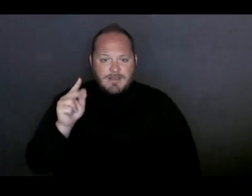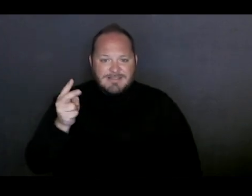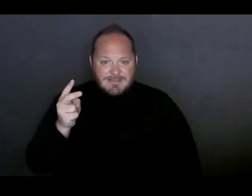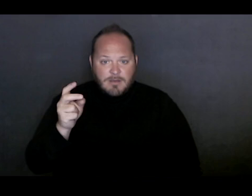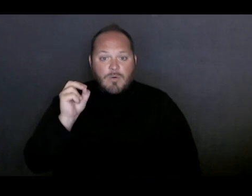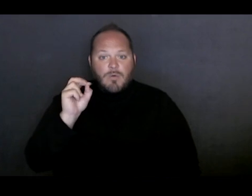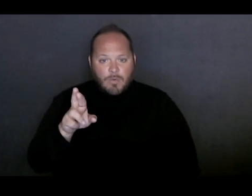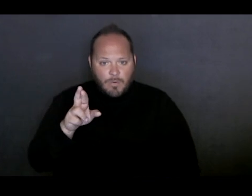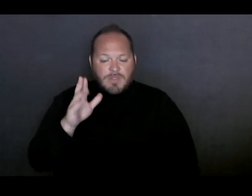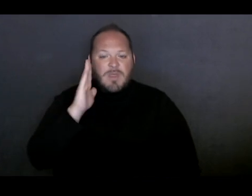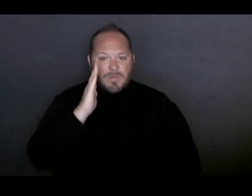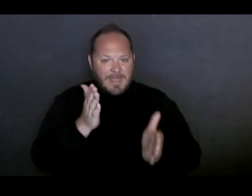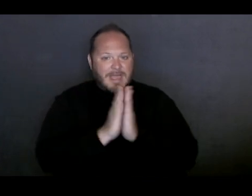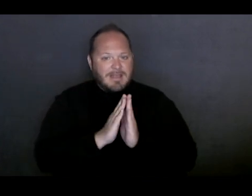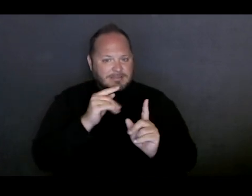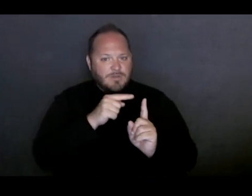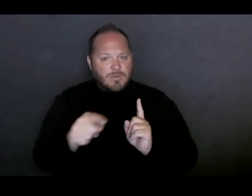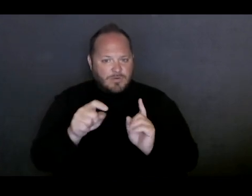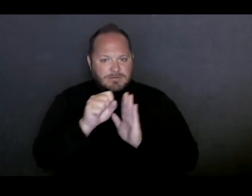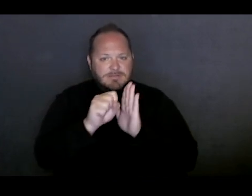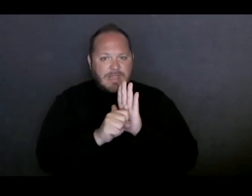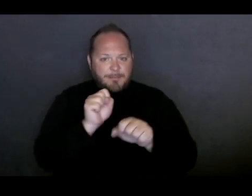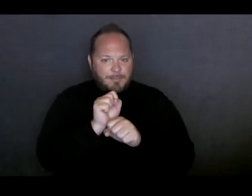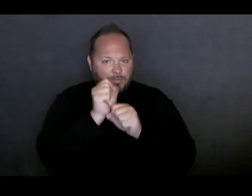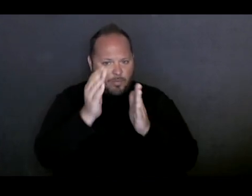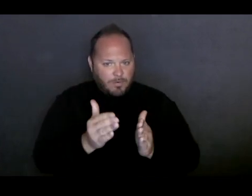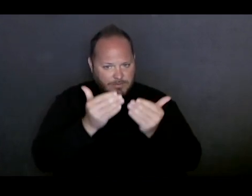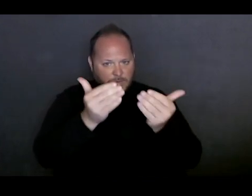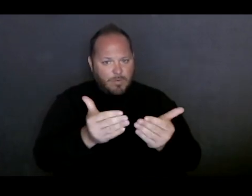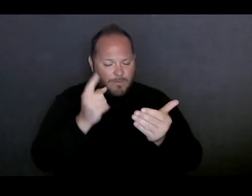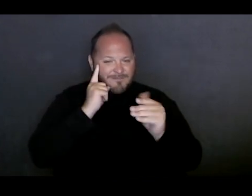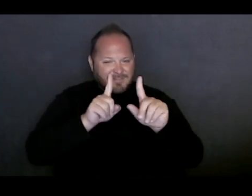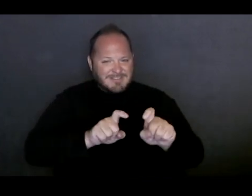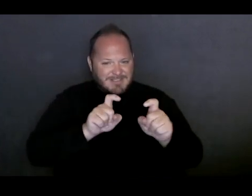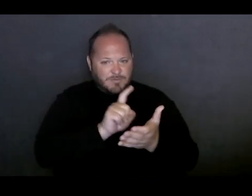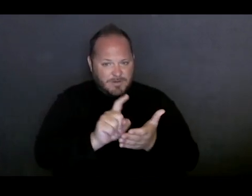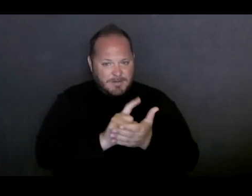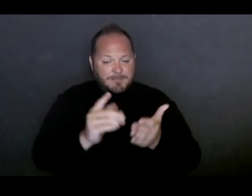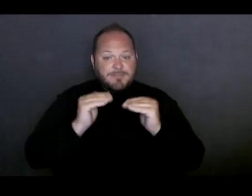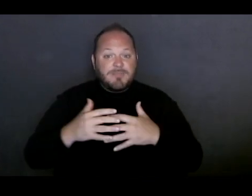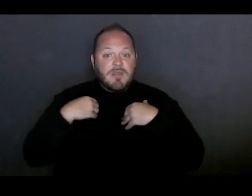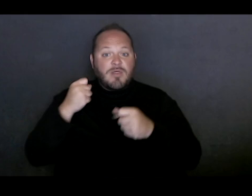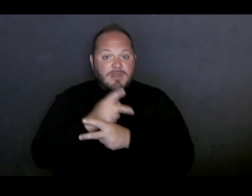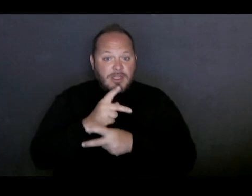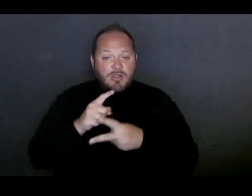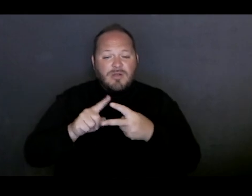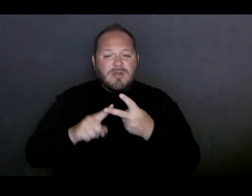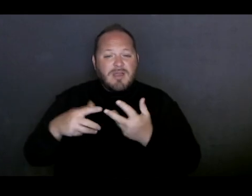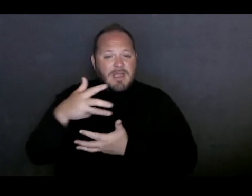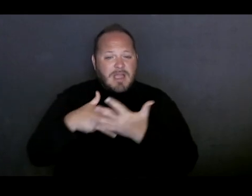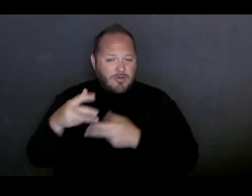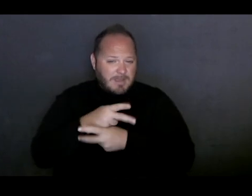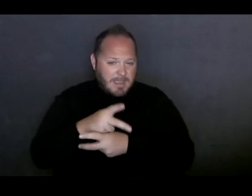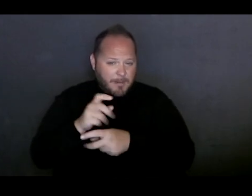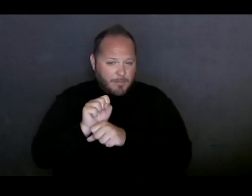tested weekly, and that healthcare and congregate care employees have until August 23rd for the same,